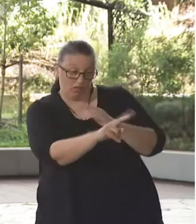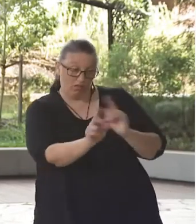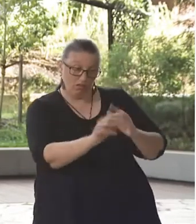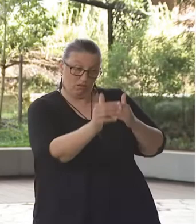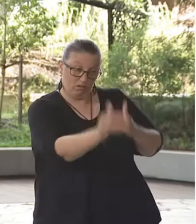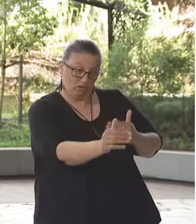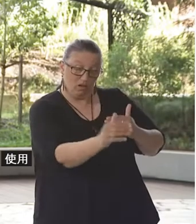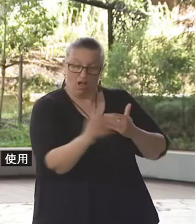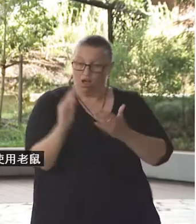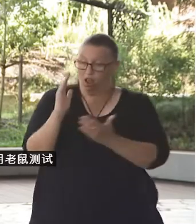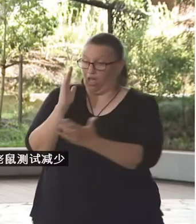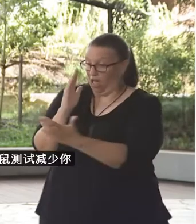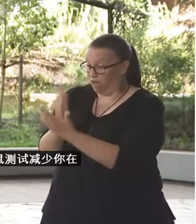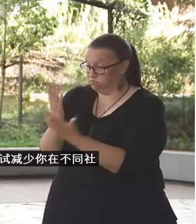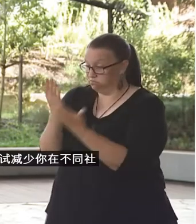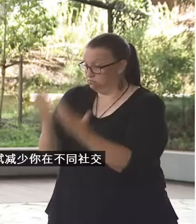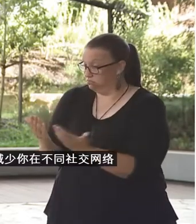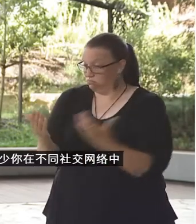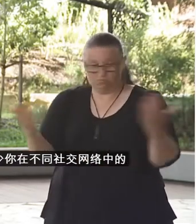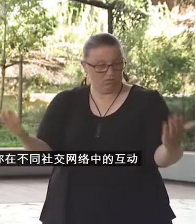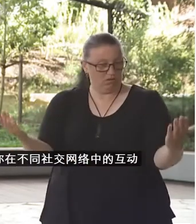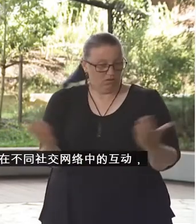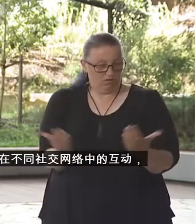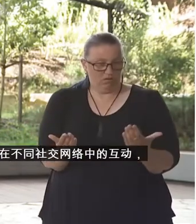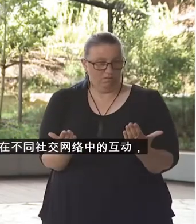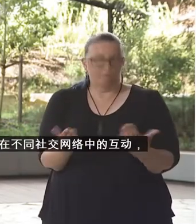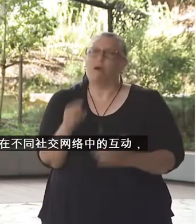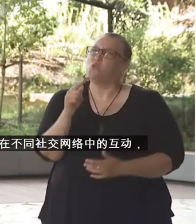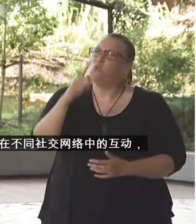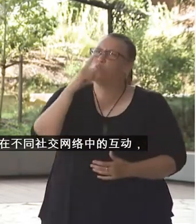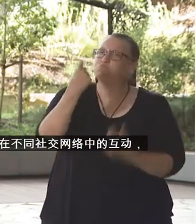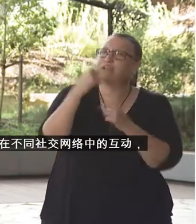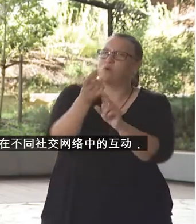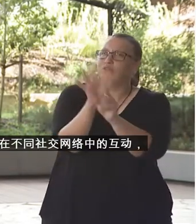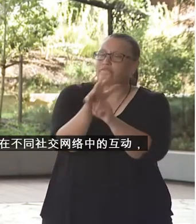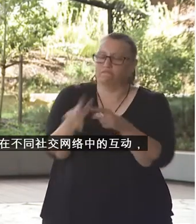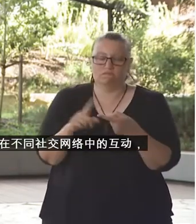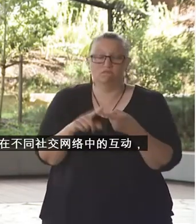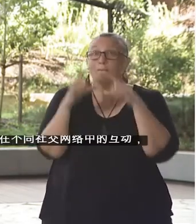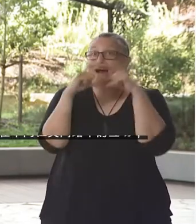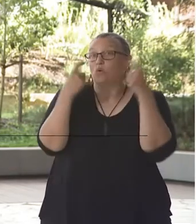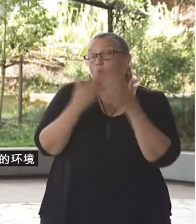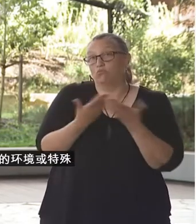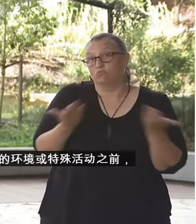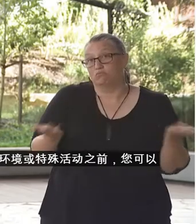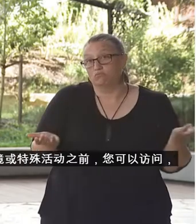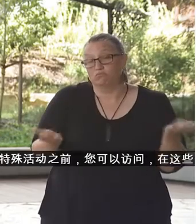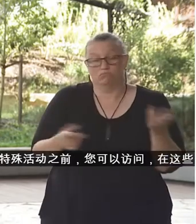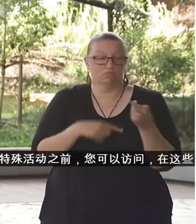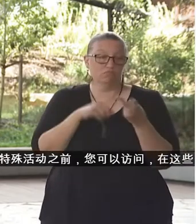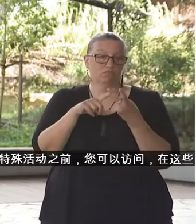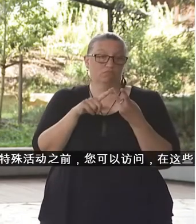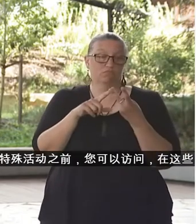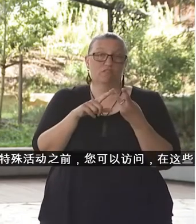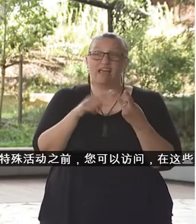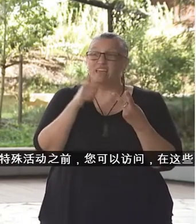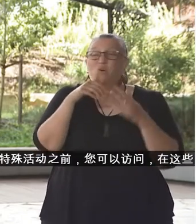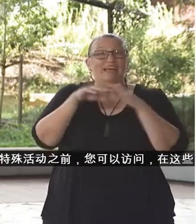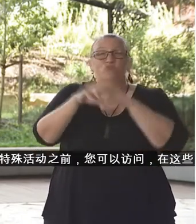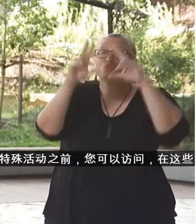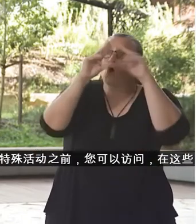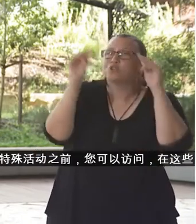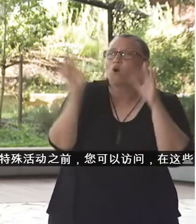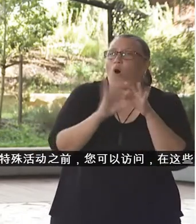reducing your interaction across different social networks, using RAT tests if you've got access before you're entering some vulnerable